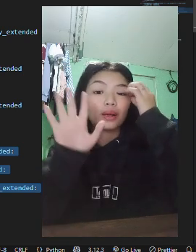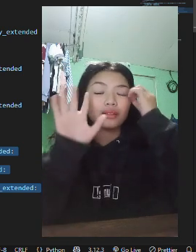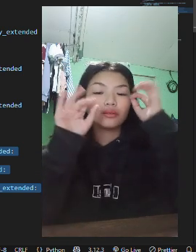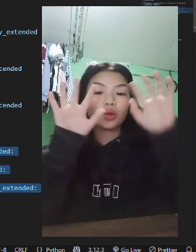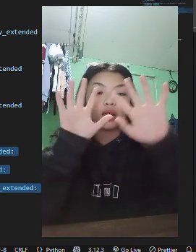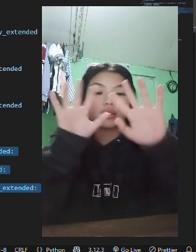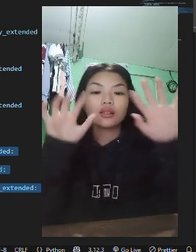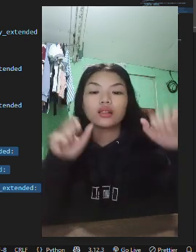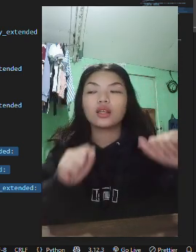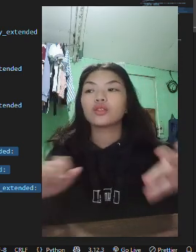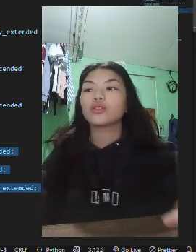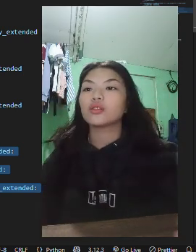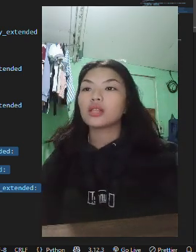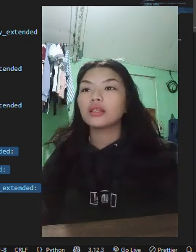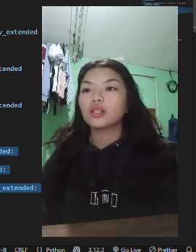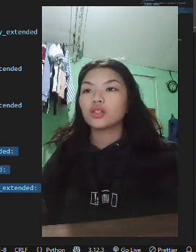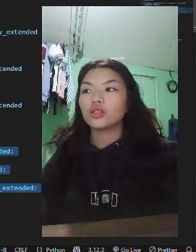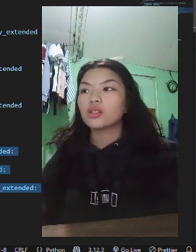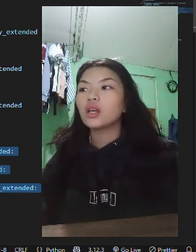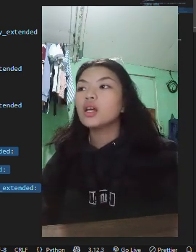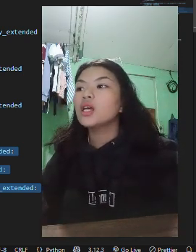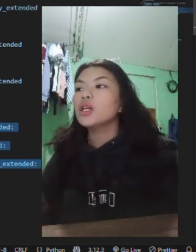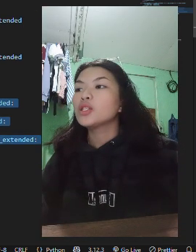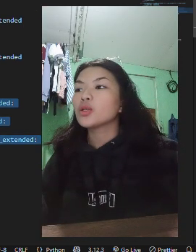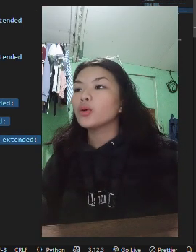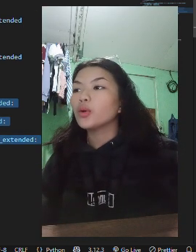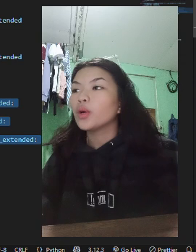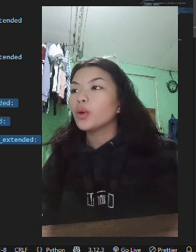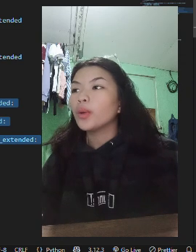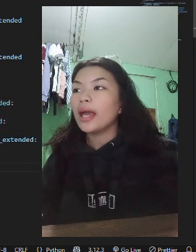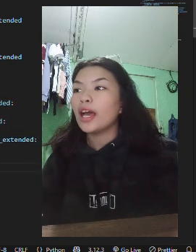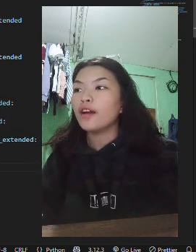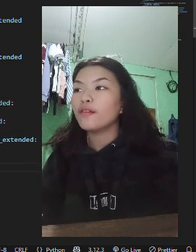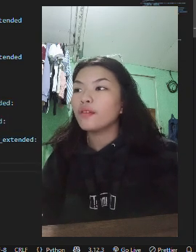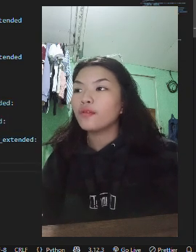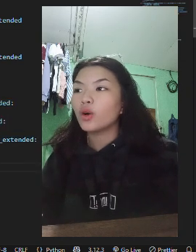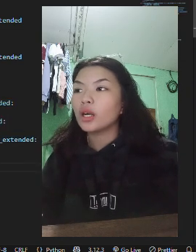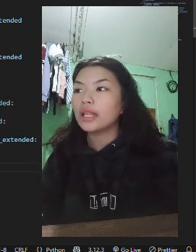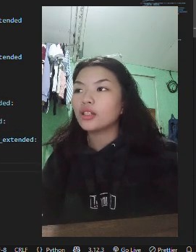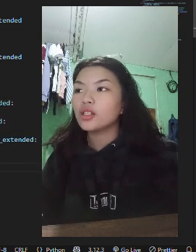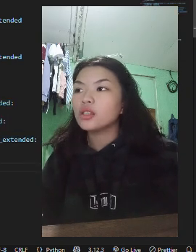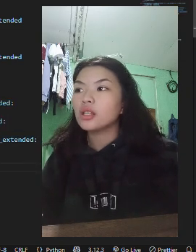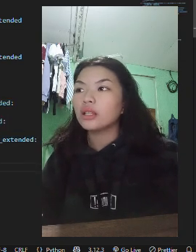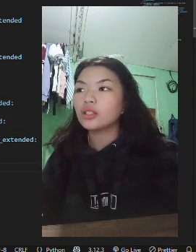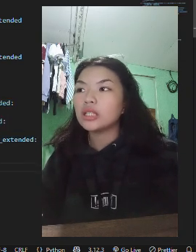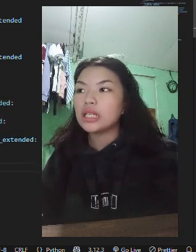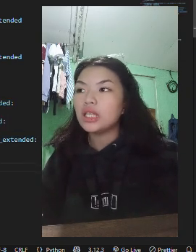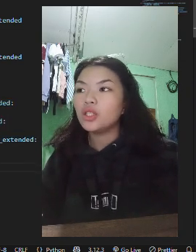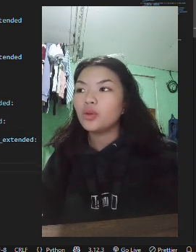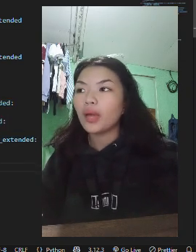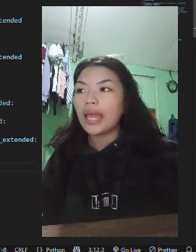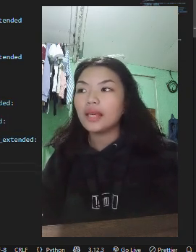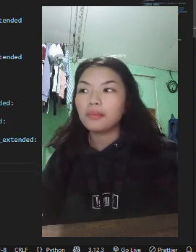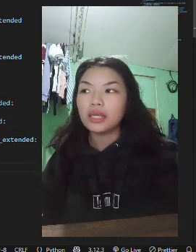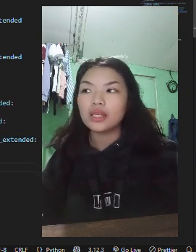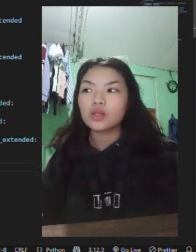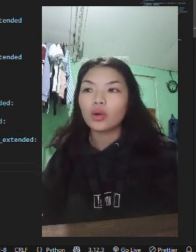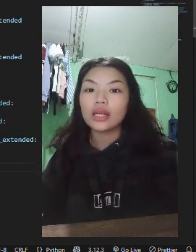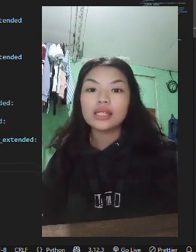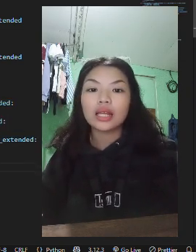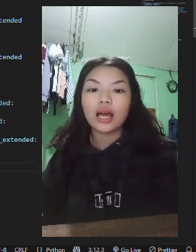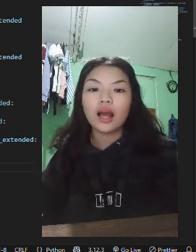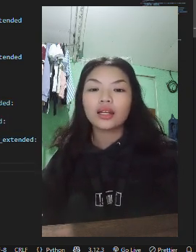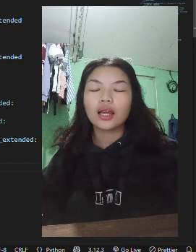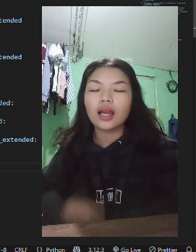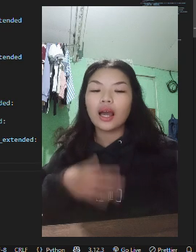sa sa gestures and gestures. So we have four letters, letter D, U, A, B. So